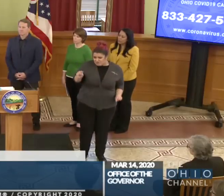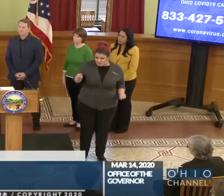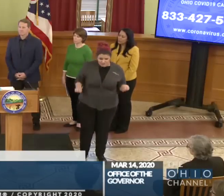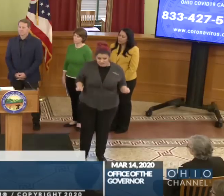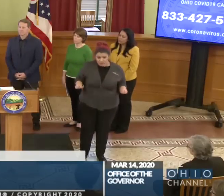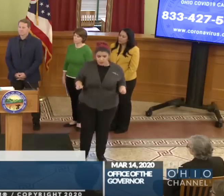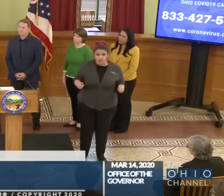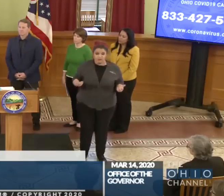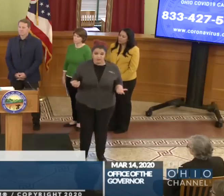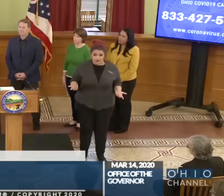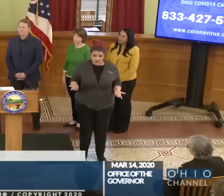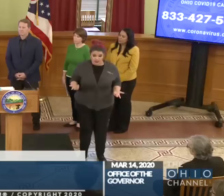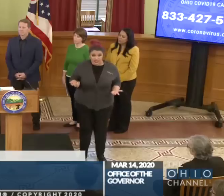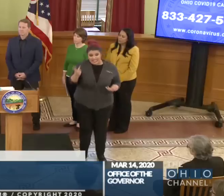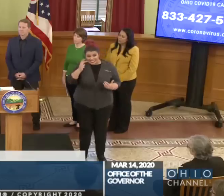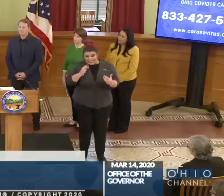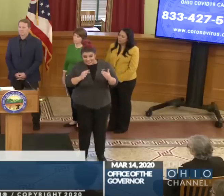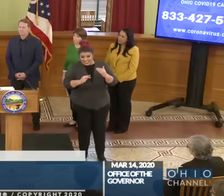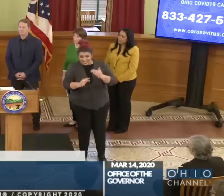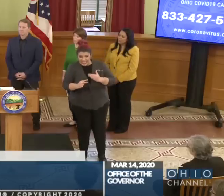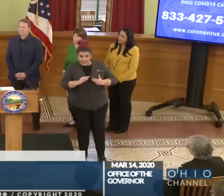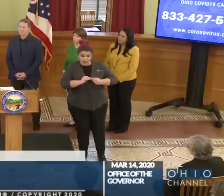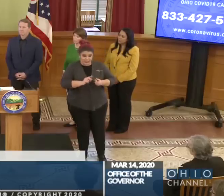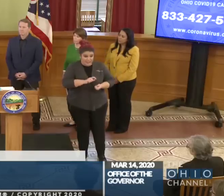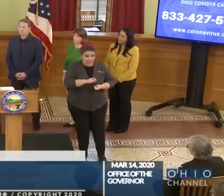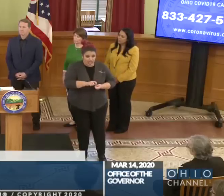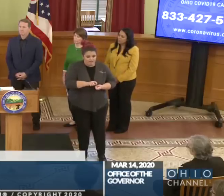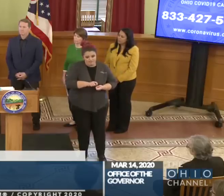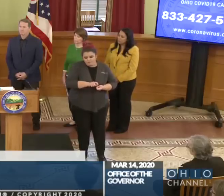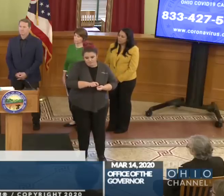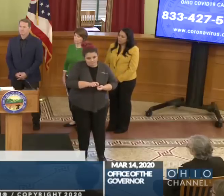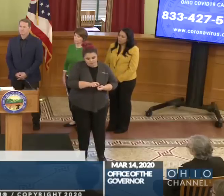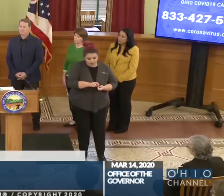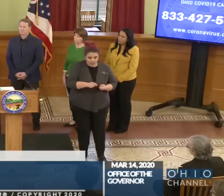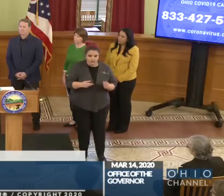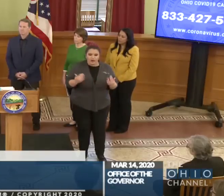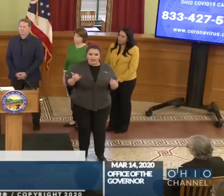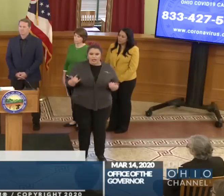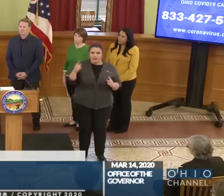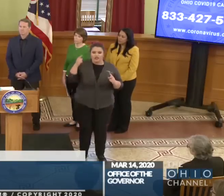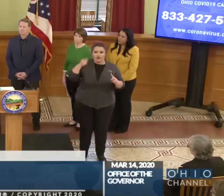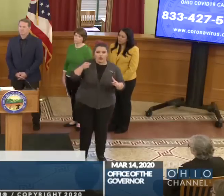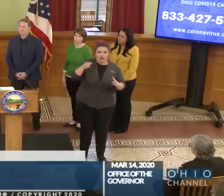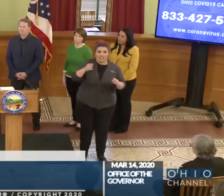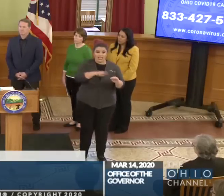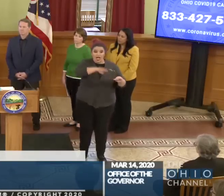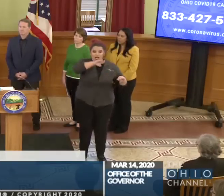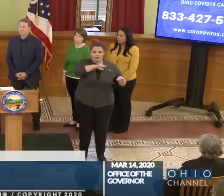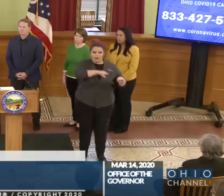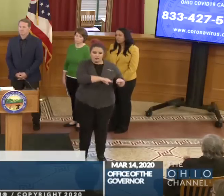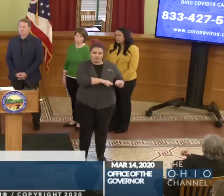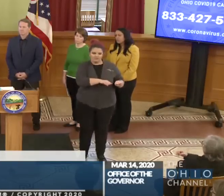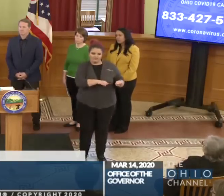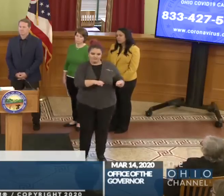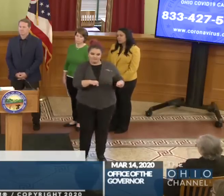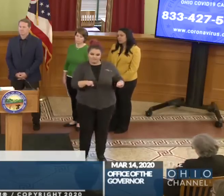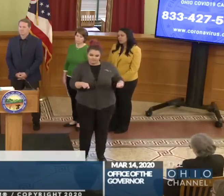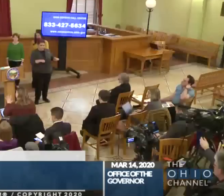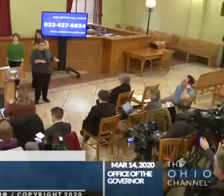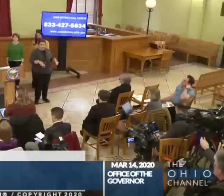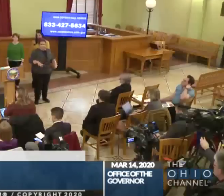we've got to just do everything we can to flatten the curve. I mean, is this more of like a